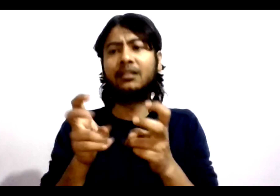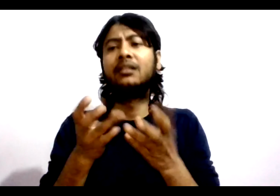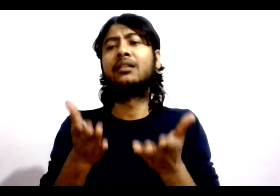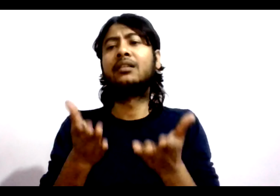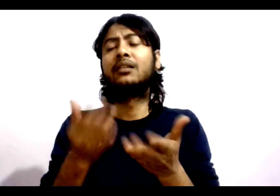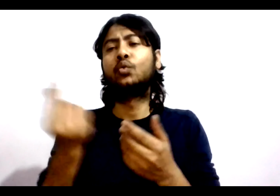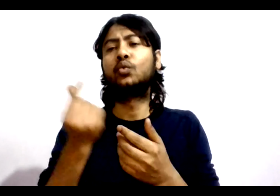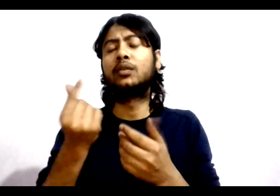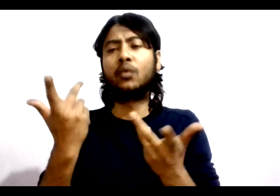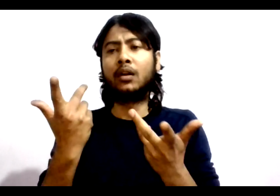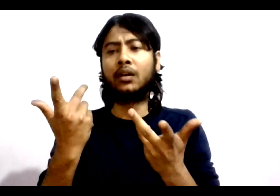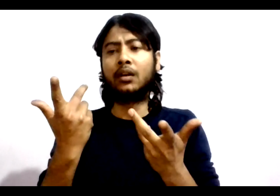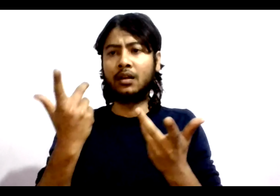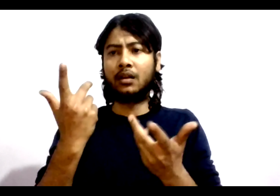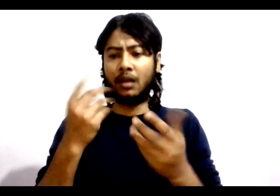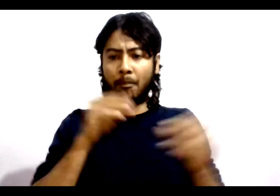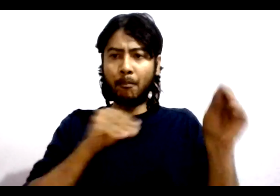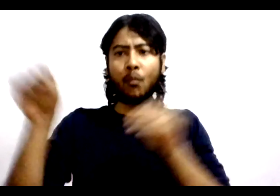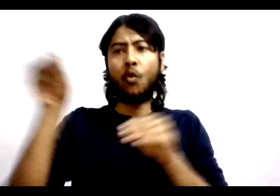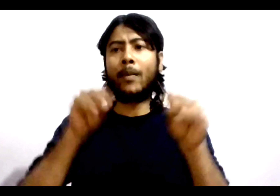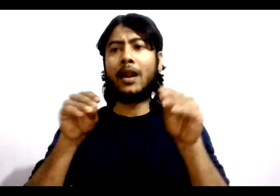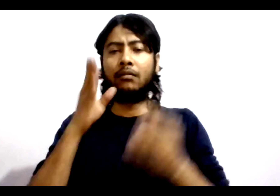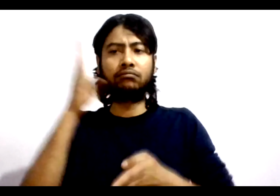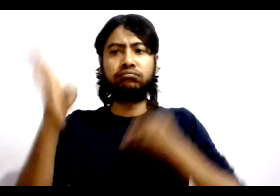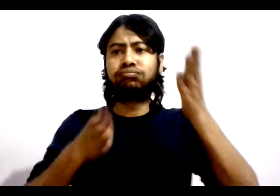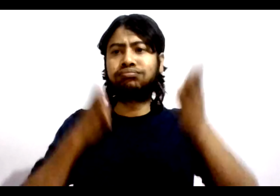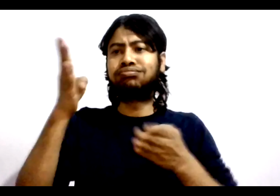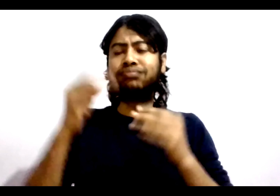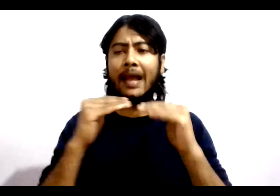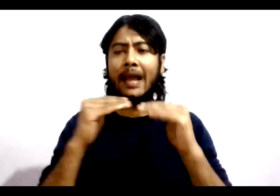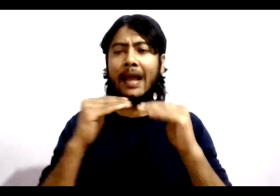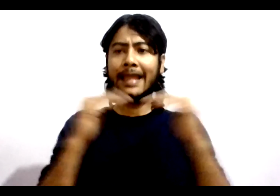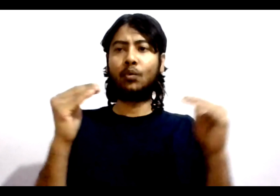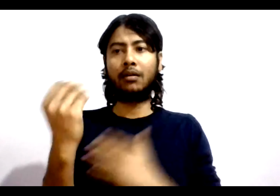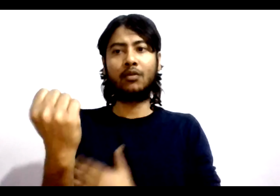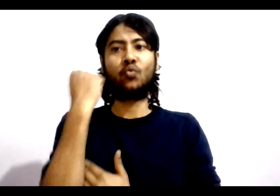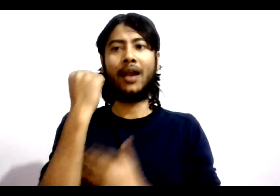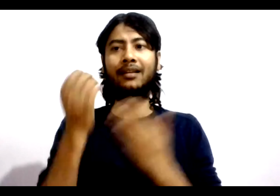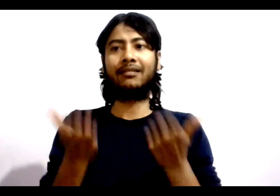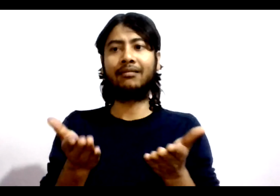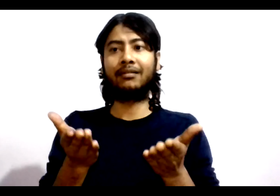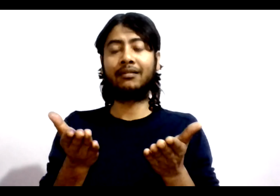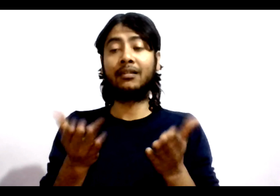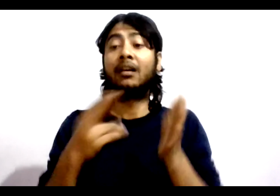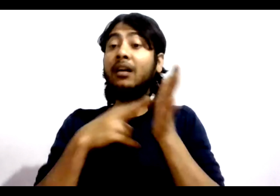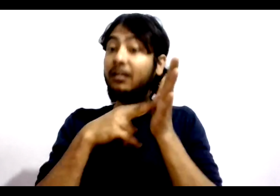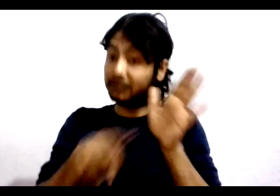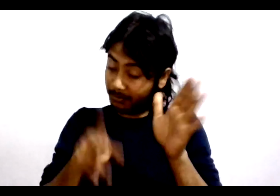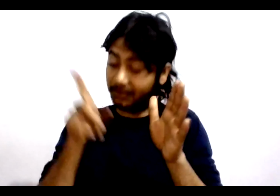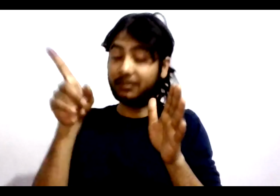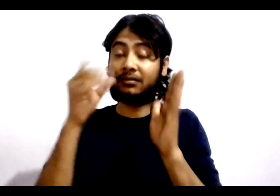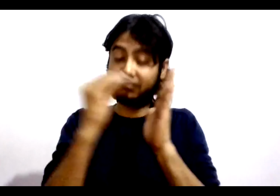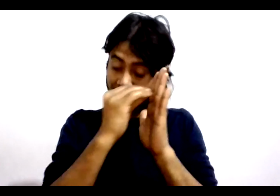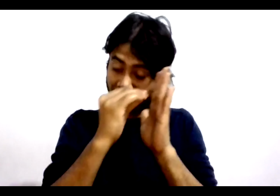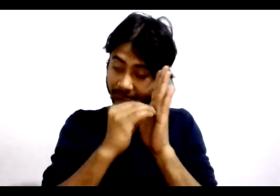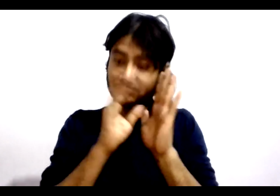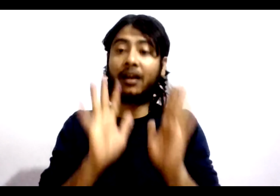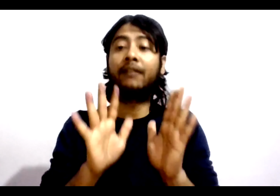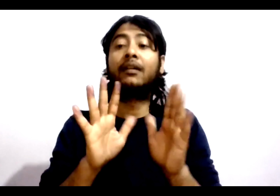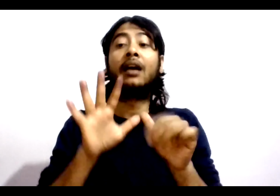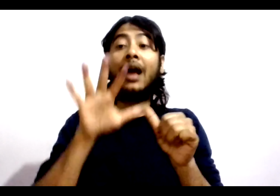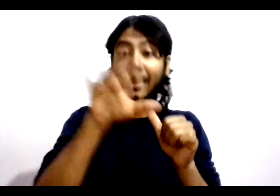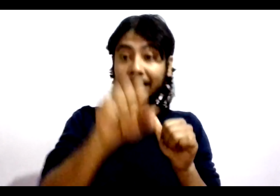and equal mobility. So, and that, in fact, UN Convention also provides in accessibility and also